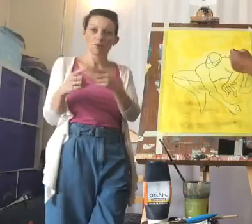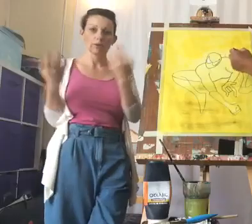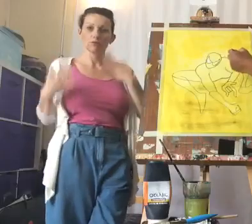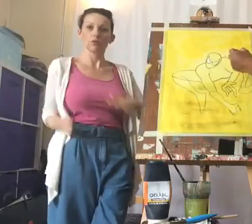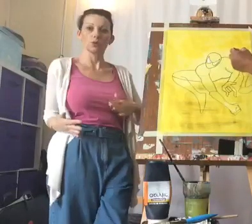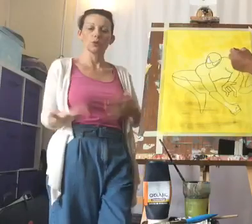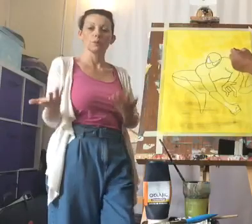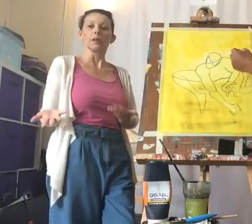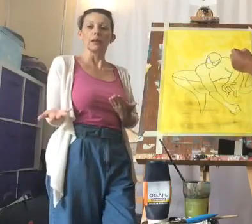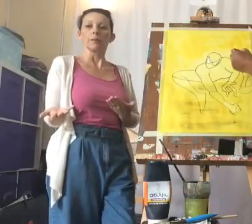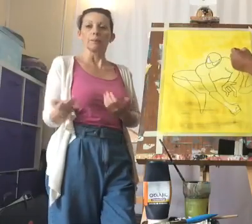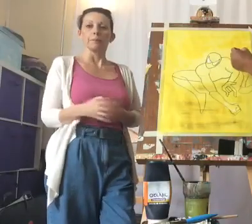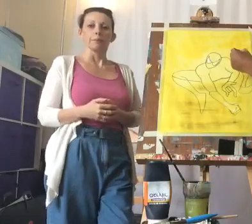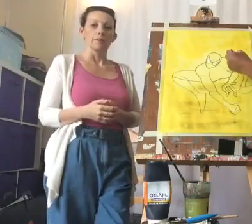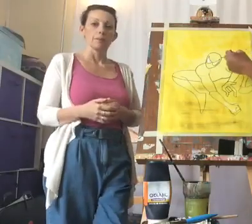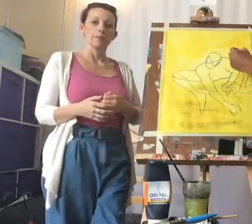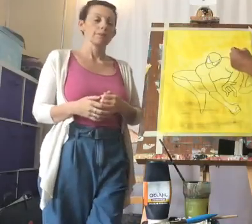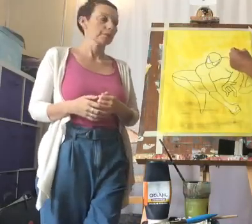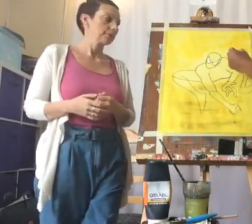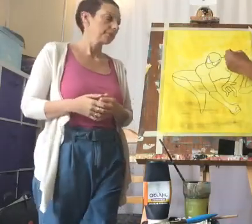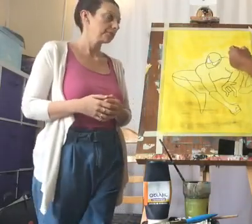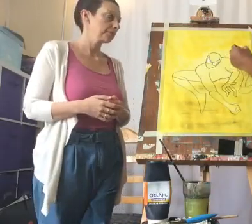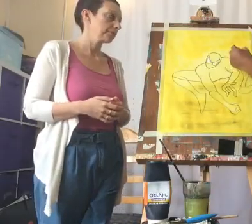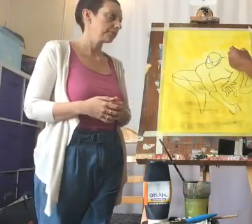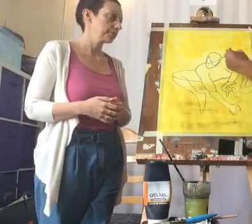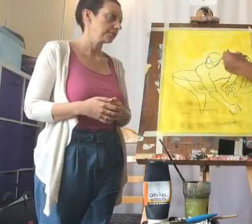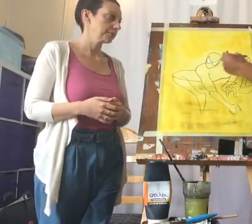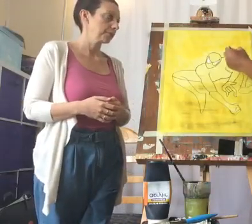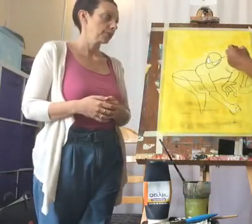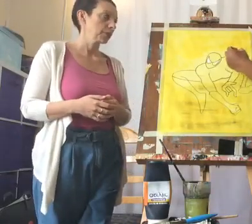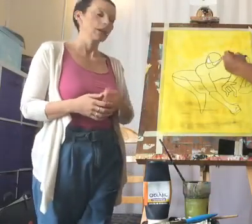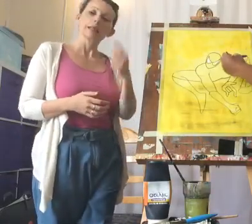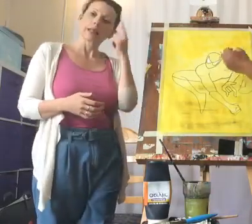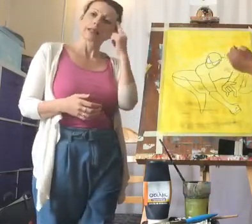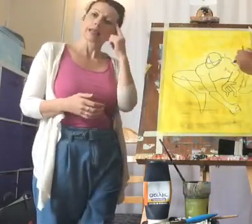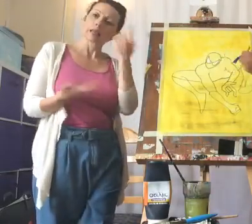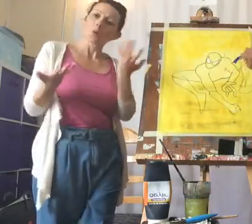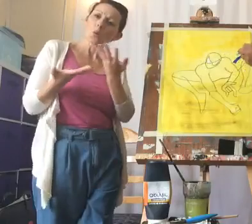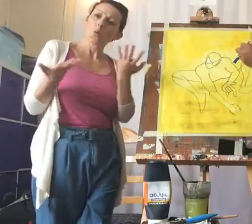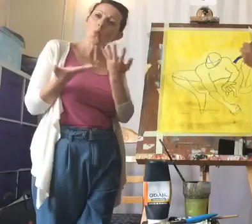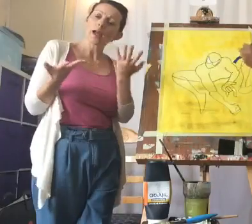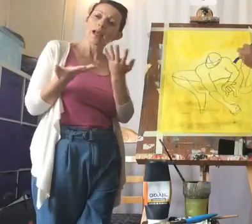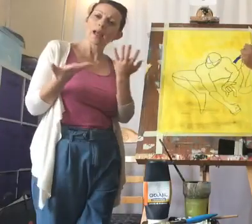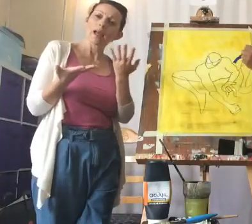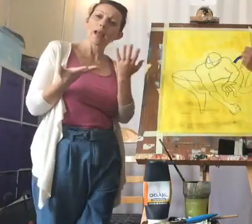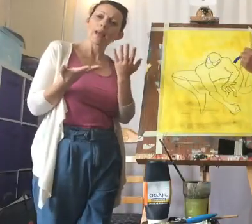where all the blue bits are. So I'm going to start with that fire.